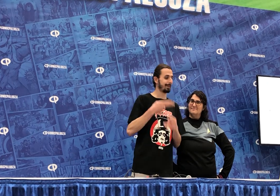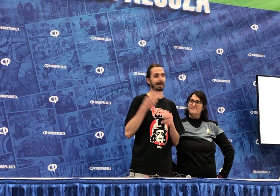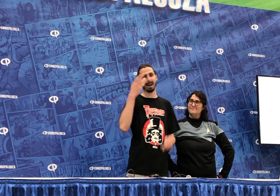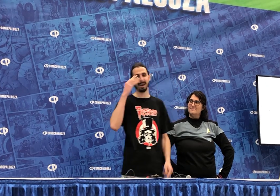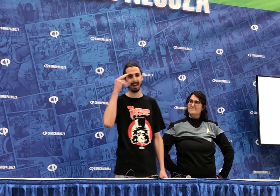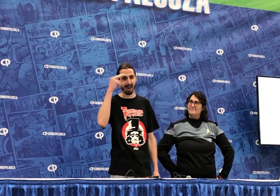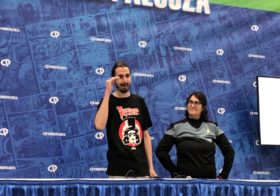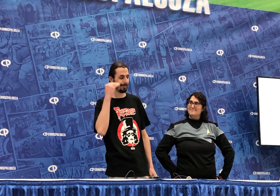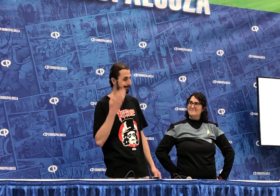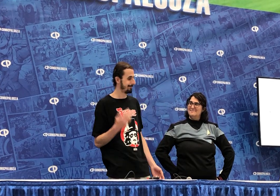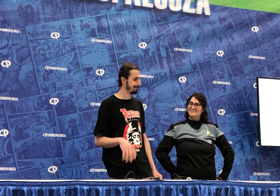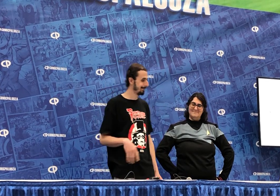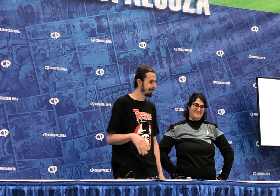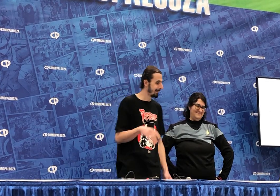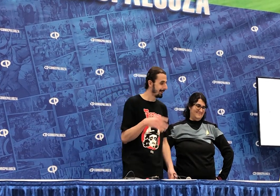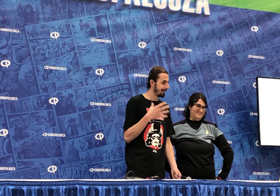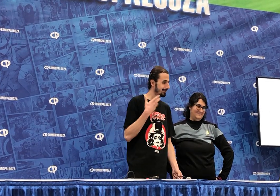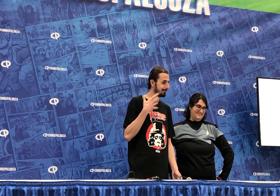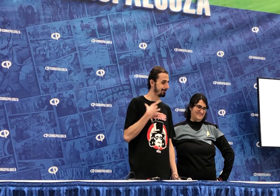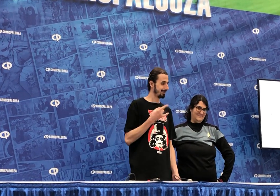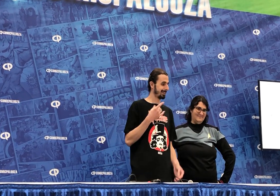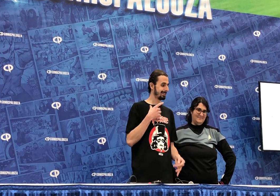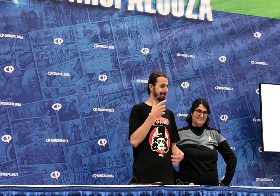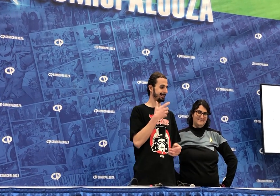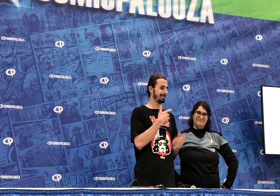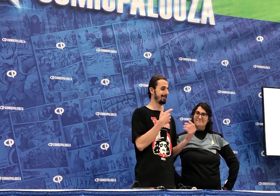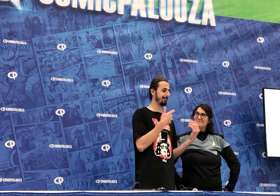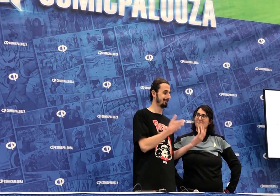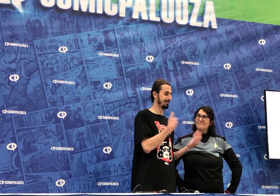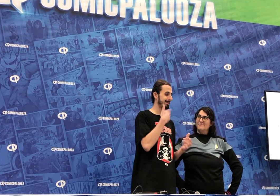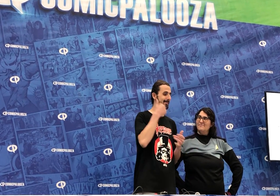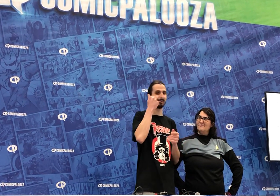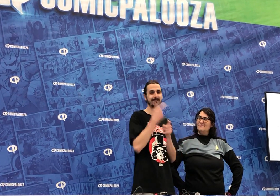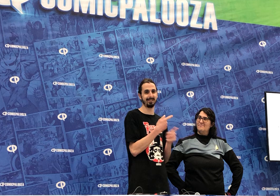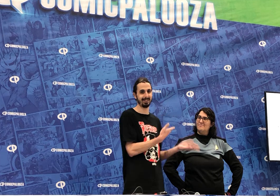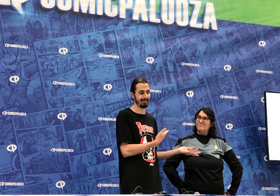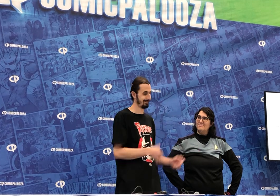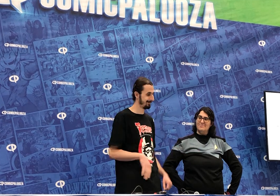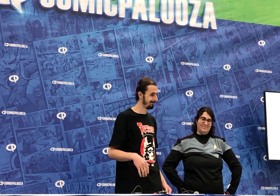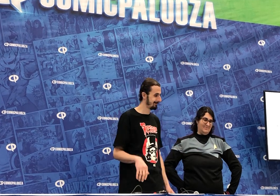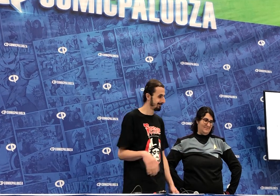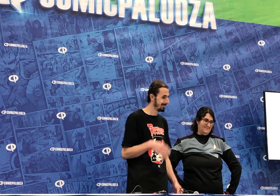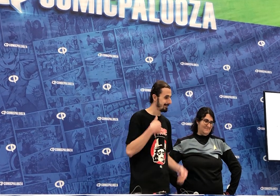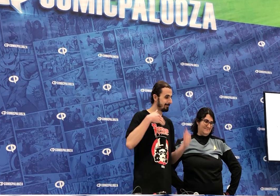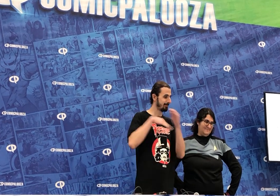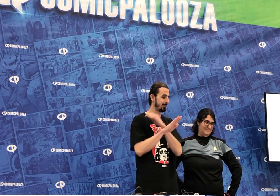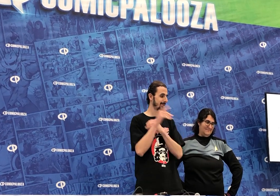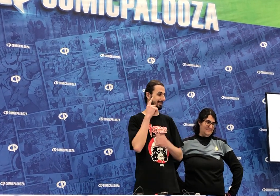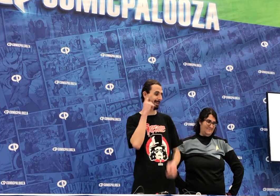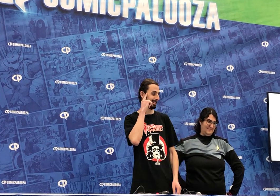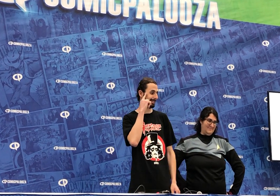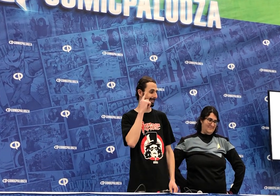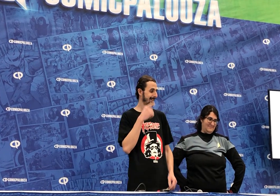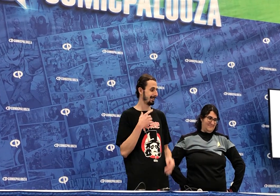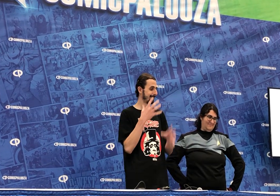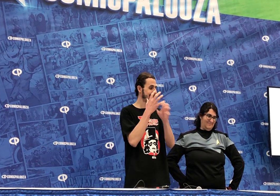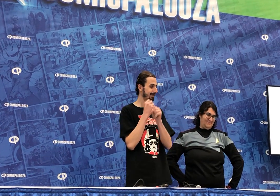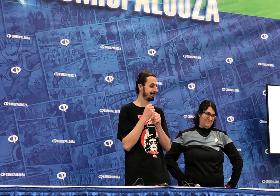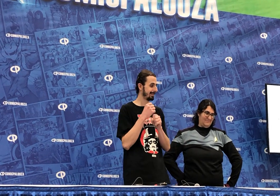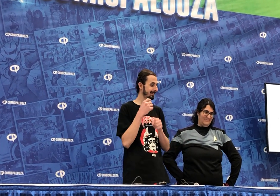Yes, my pronouns are he, him. Like my older sister, this is my older sister. I was born deaf, and